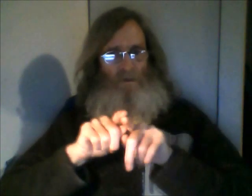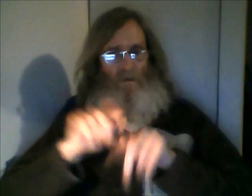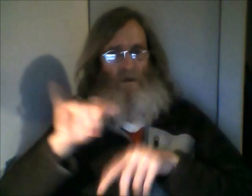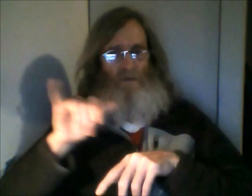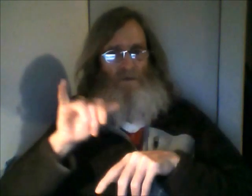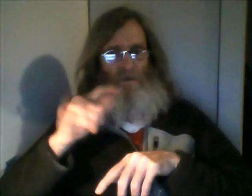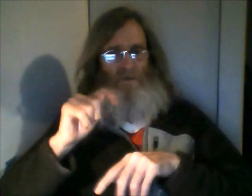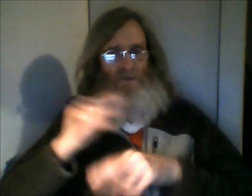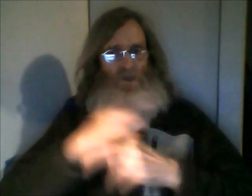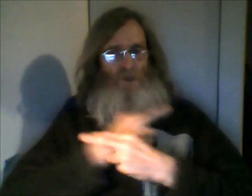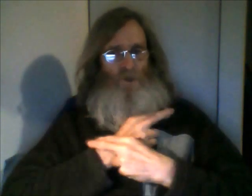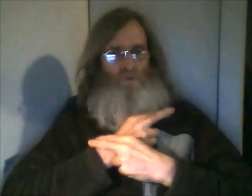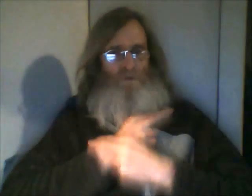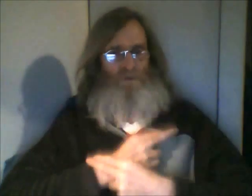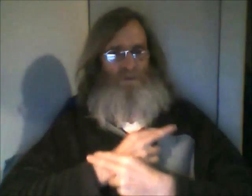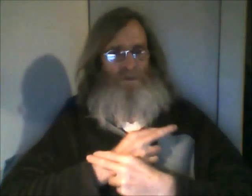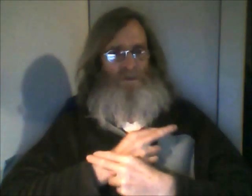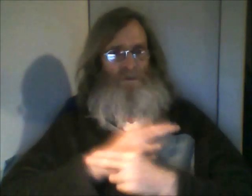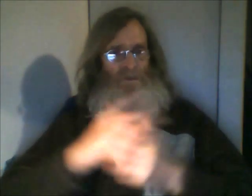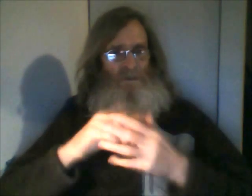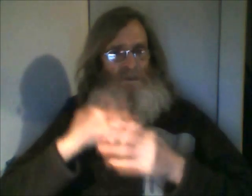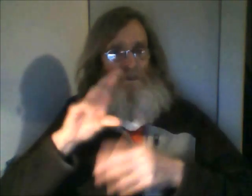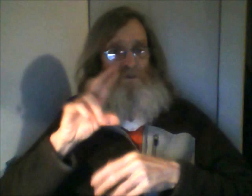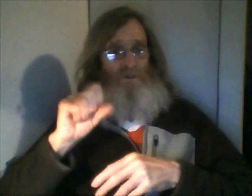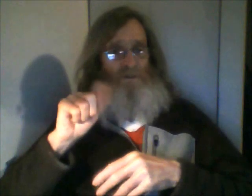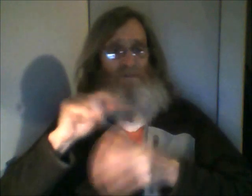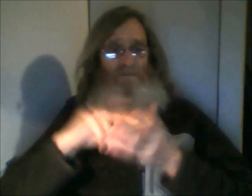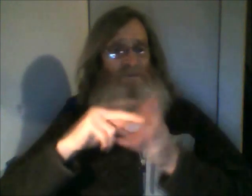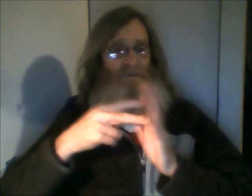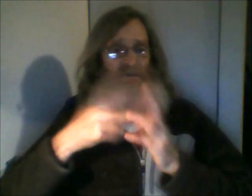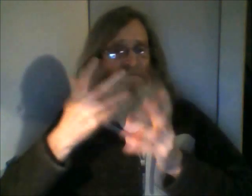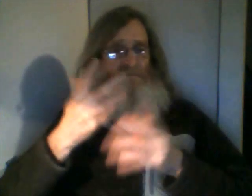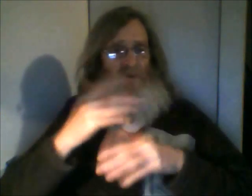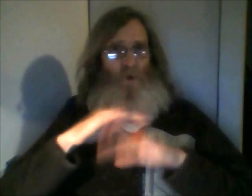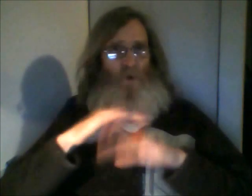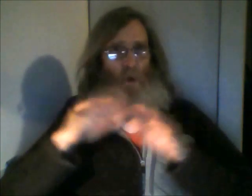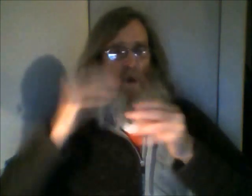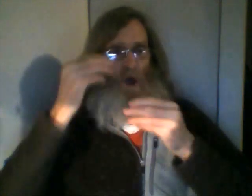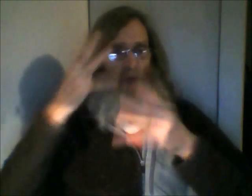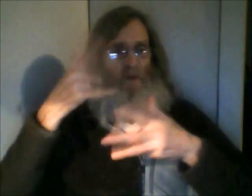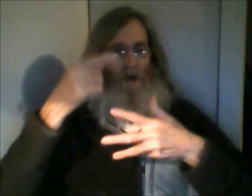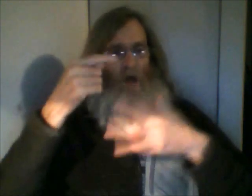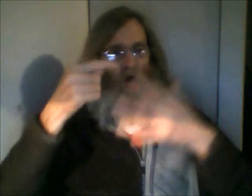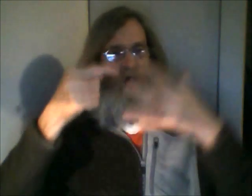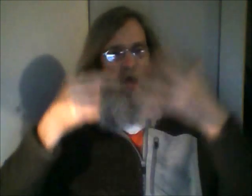The next step is to install test wheels and check that they rotate perfectly straight.